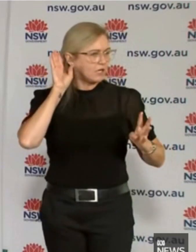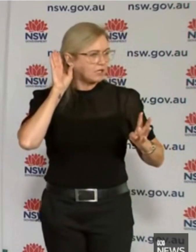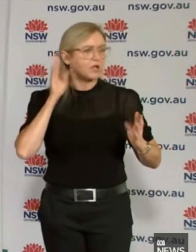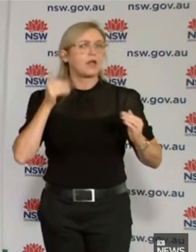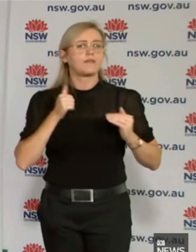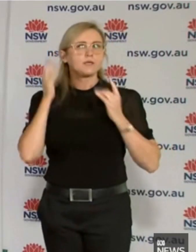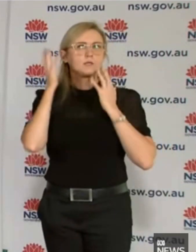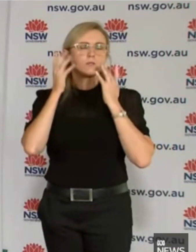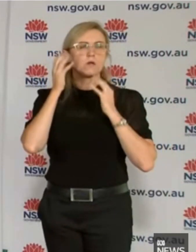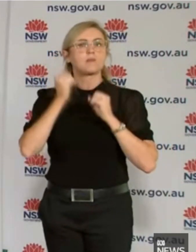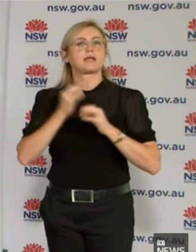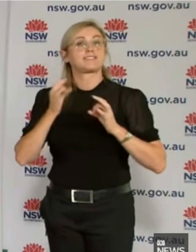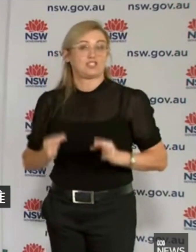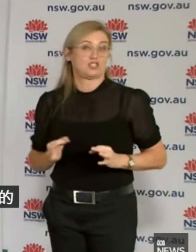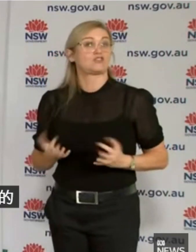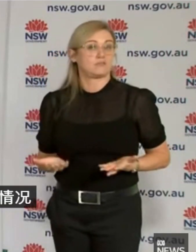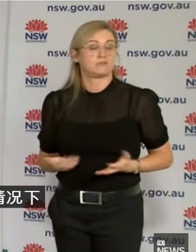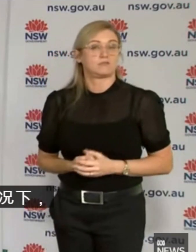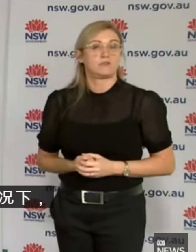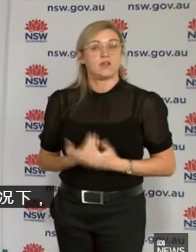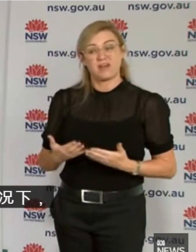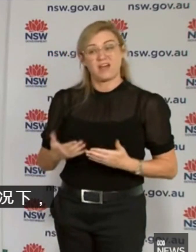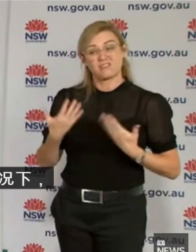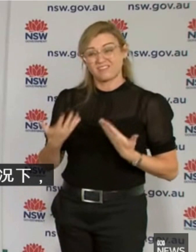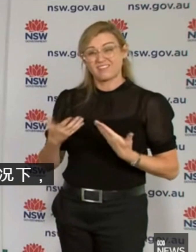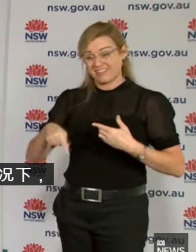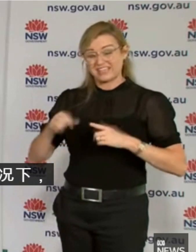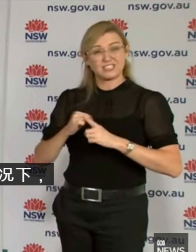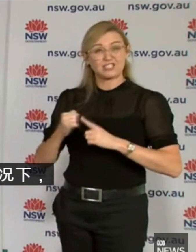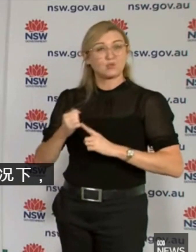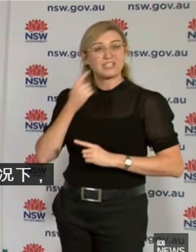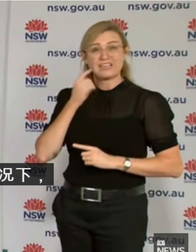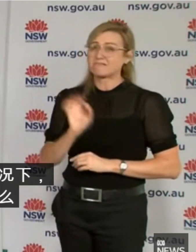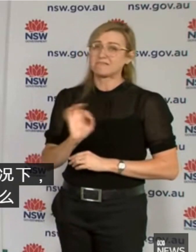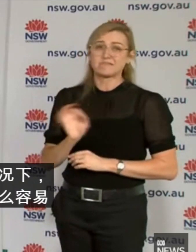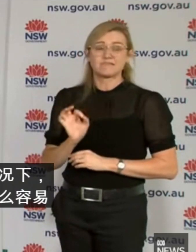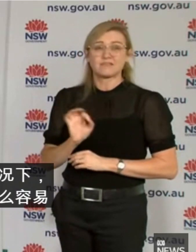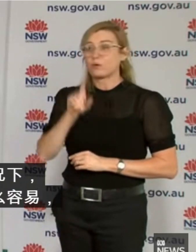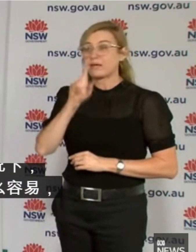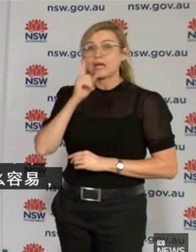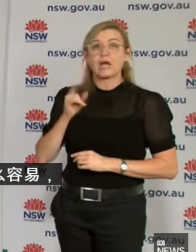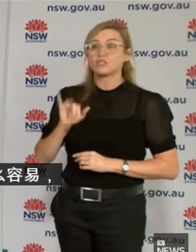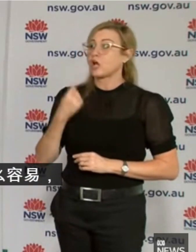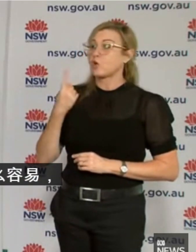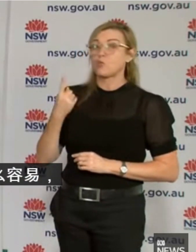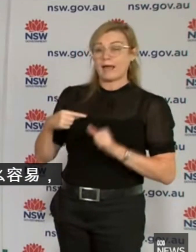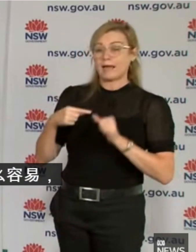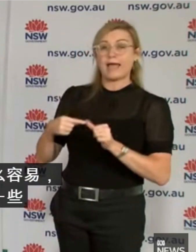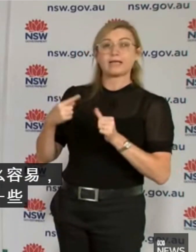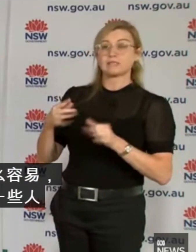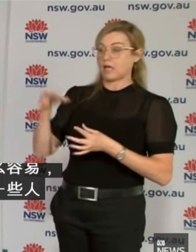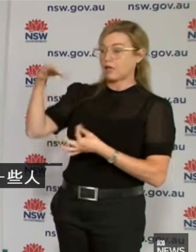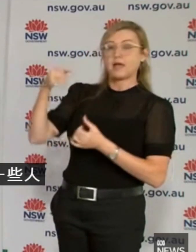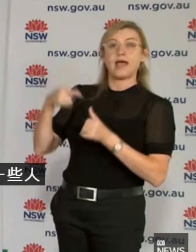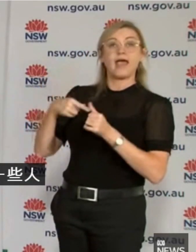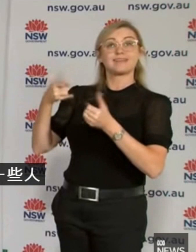often about, it's often in a very difficult situation. It's just not as easy as plucking an answer as sometimes I think some